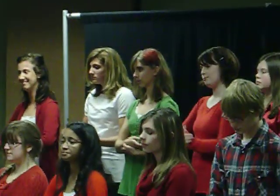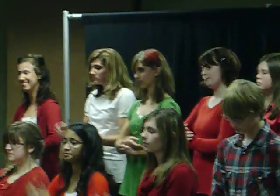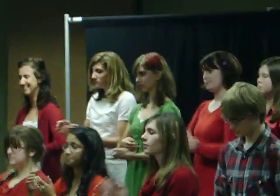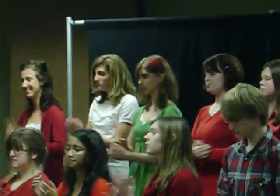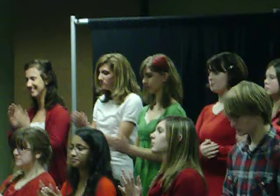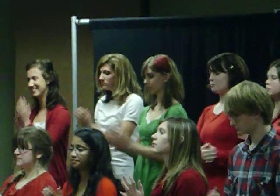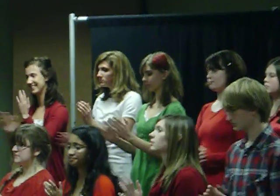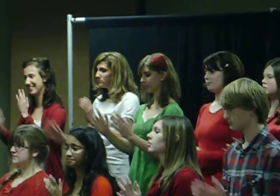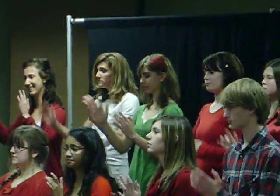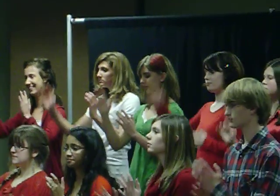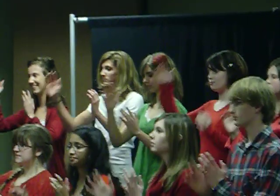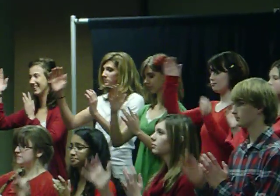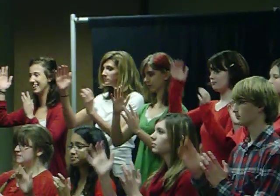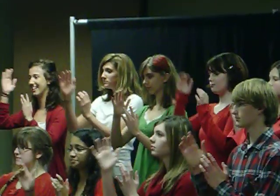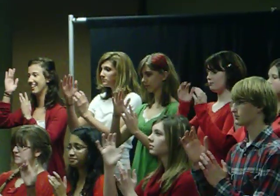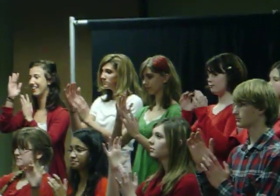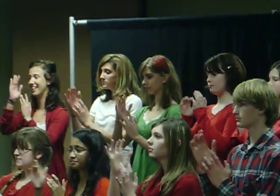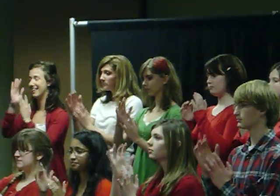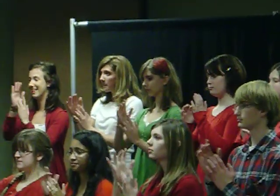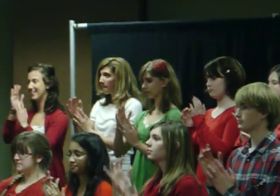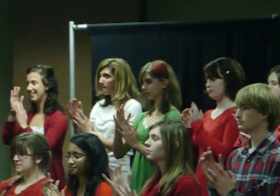Jesus